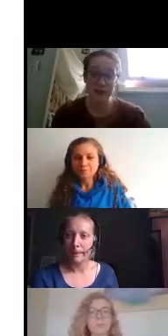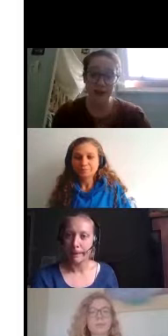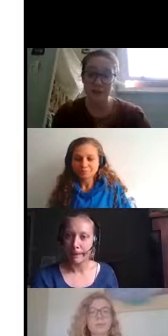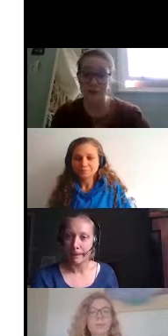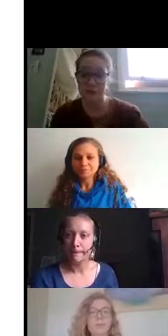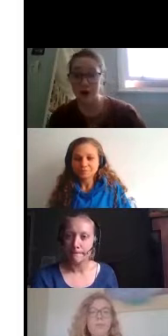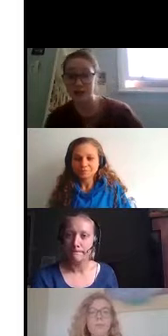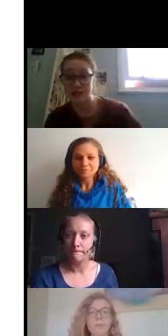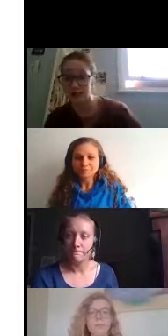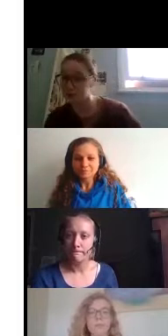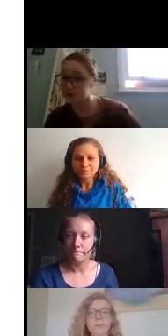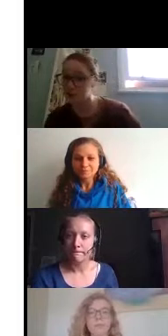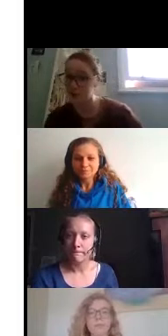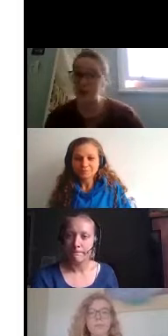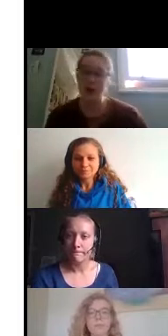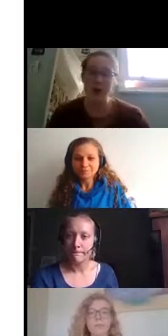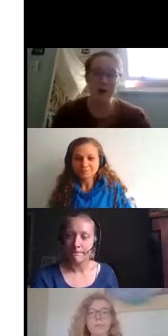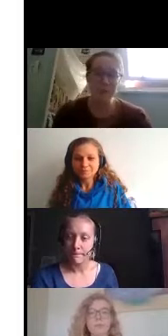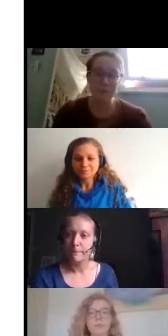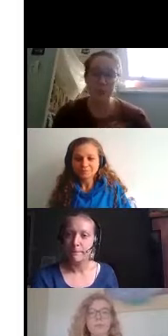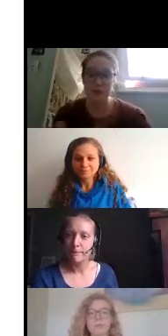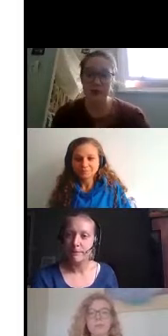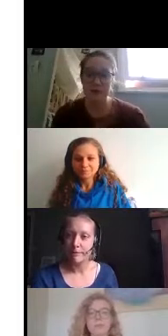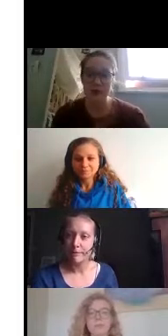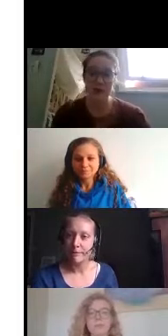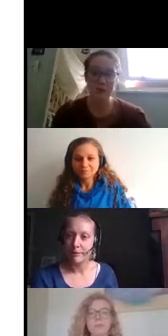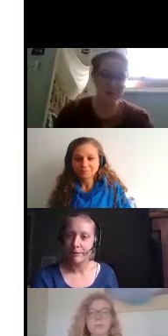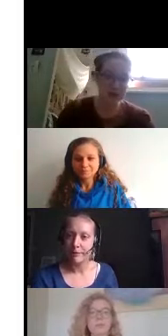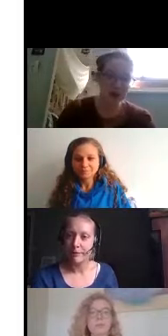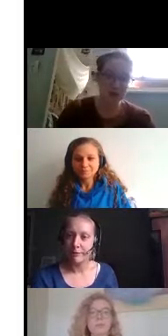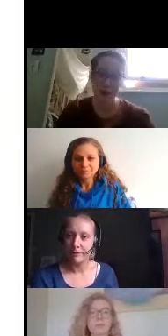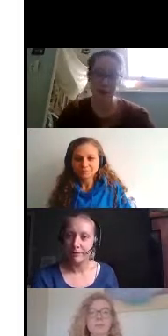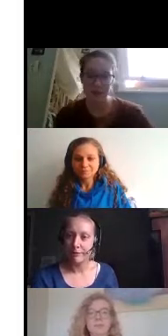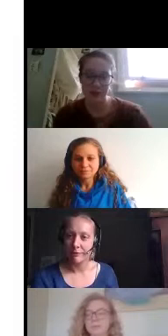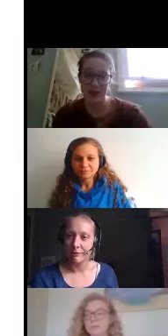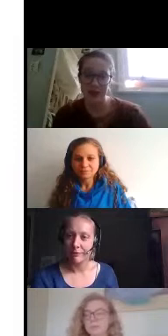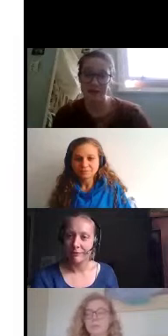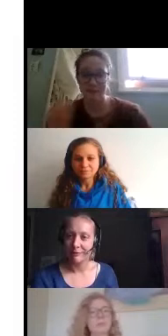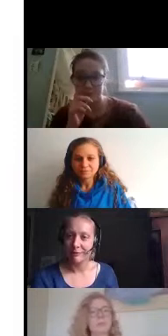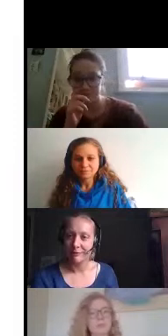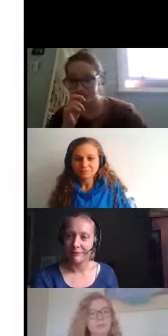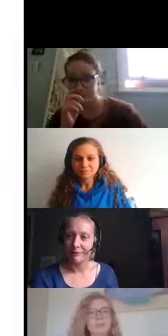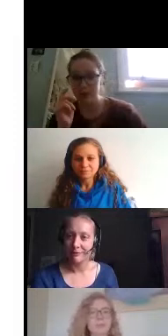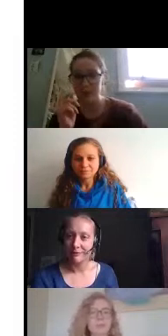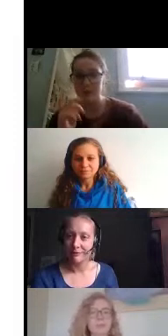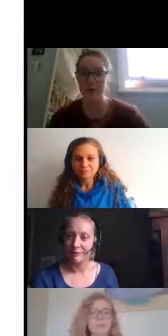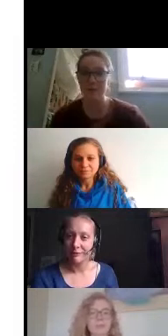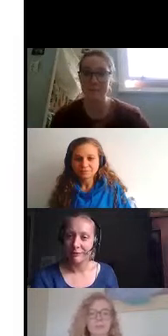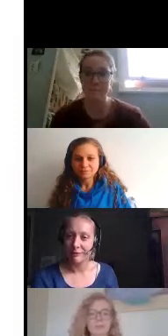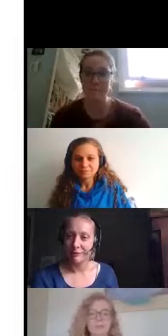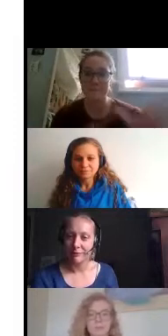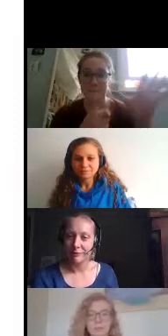head, and obviously for our section that'll be really useful. So we'll do it together, and then we'll have a bit of time, and then we can do our names.